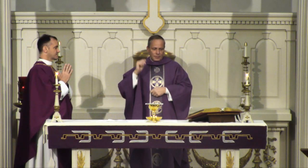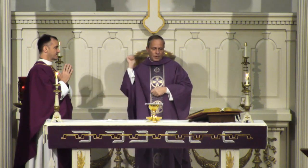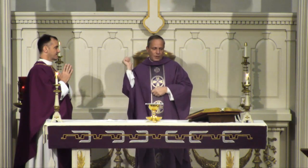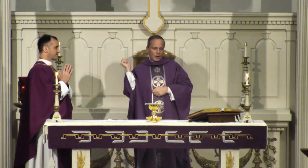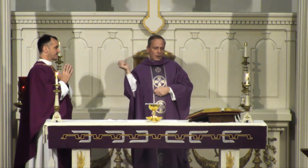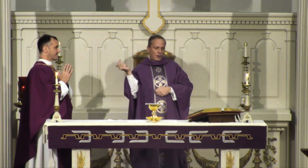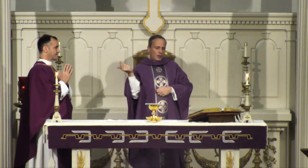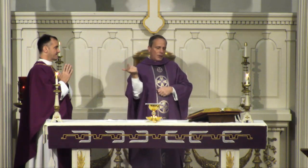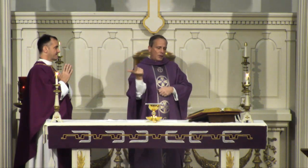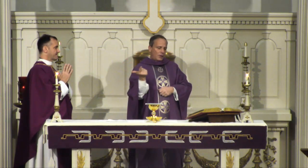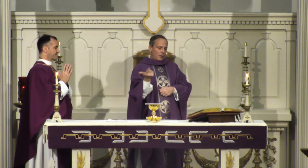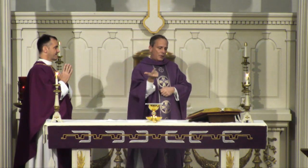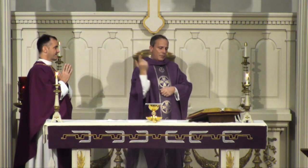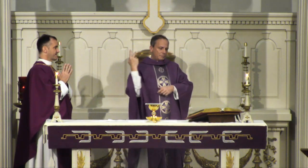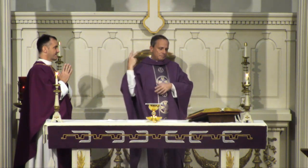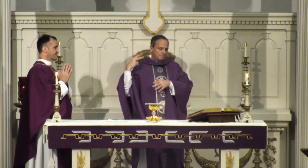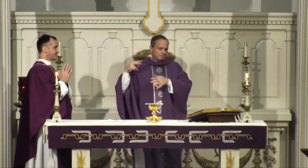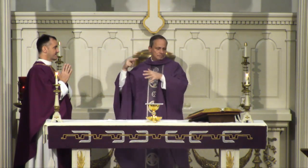our Lord.